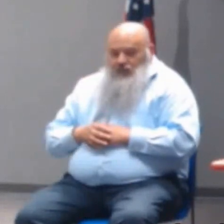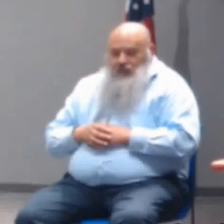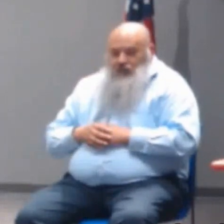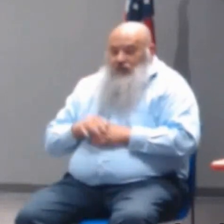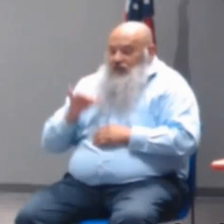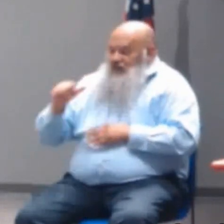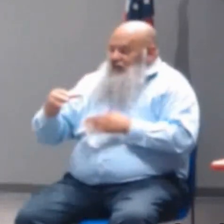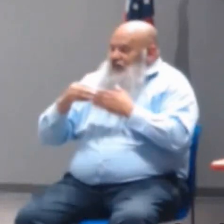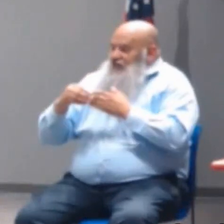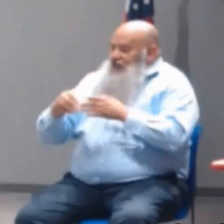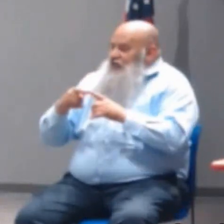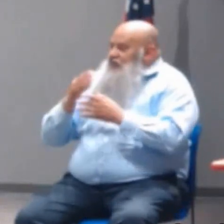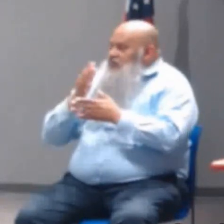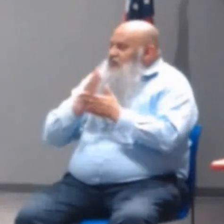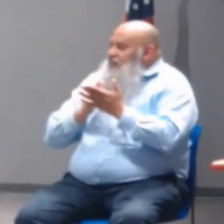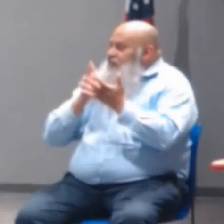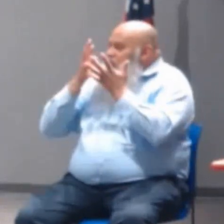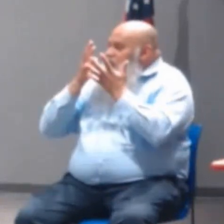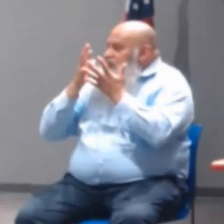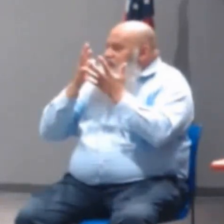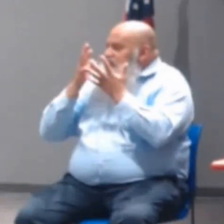that led to some pretty dark times.